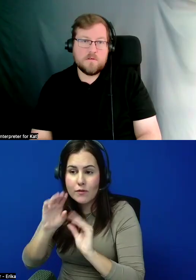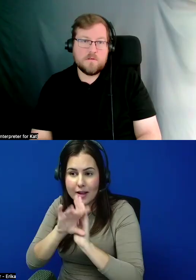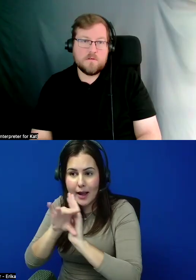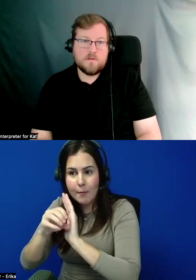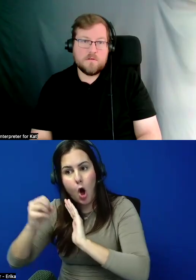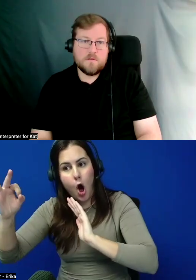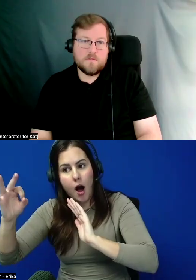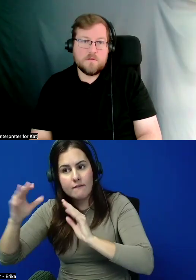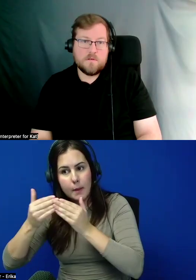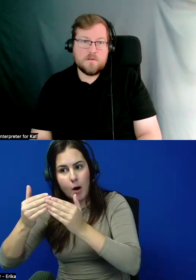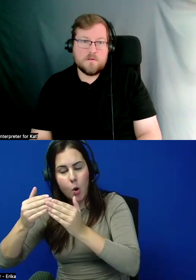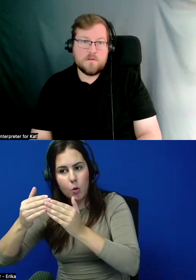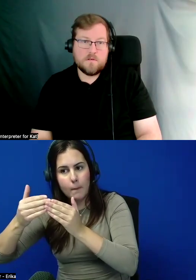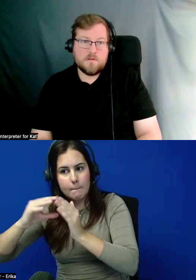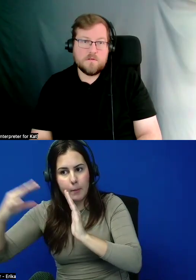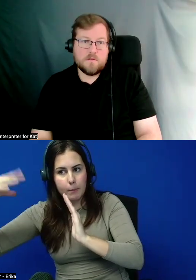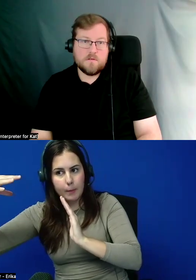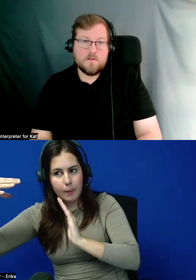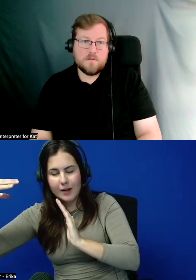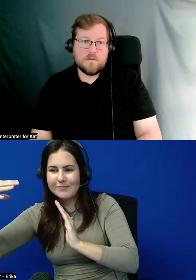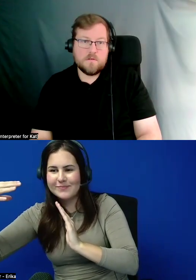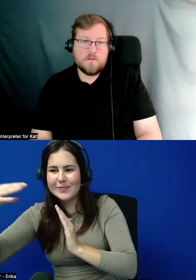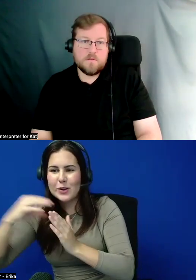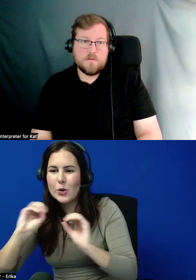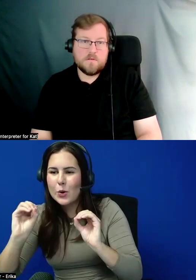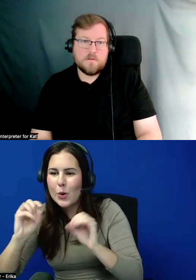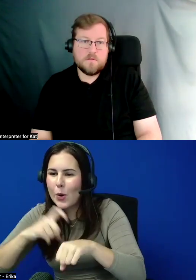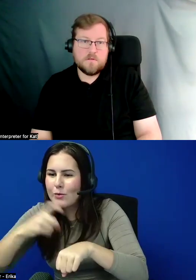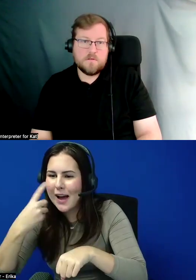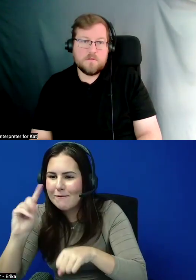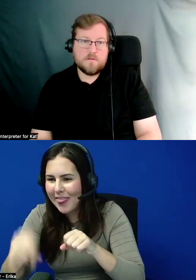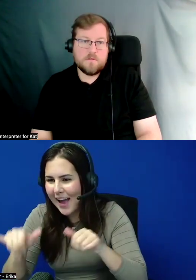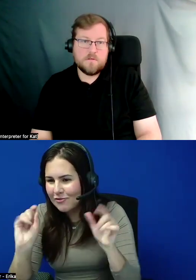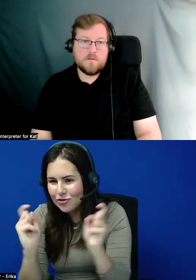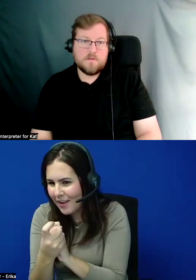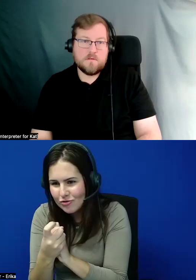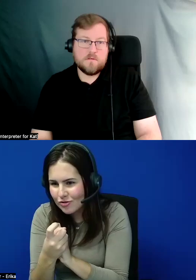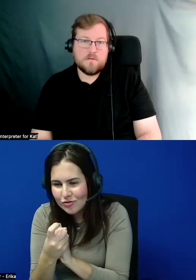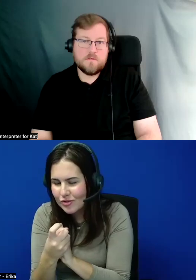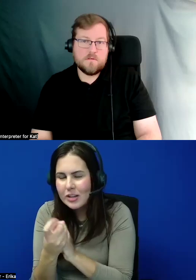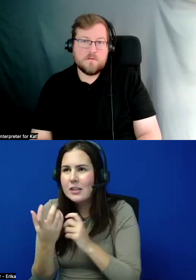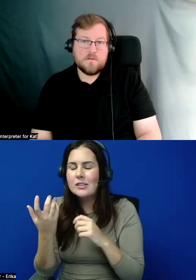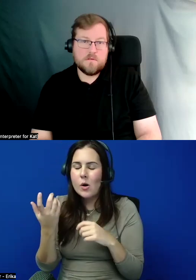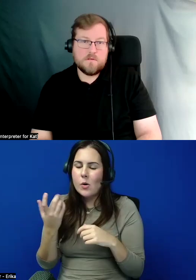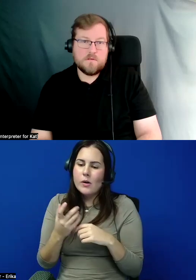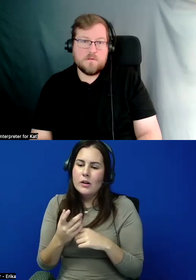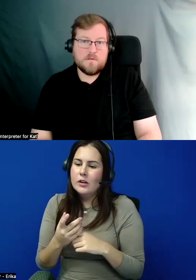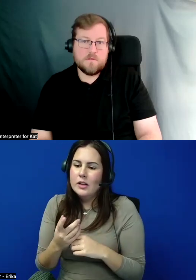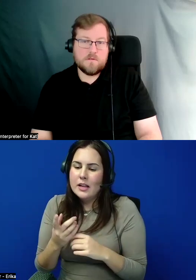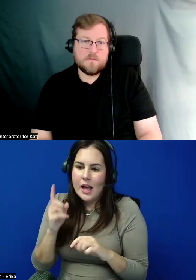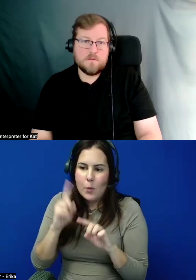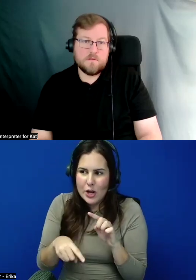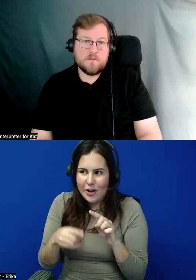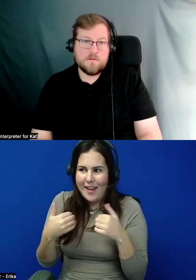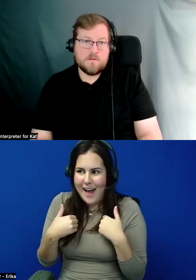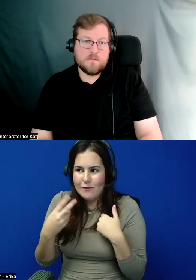outside, right? Like we had drone shots of the boat from outside the boat, but we could never really put a boat in another boat and shoot